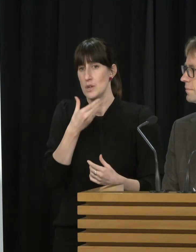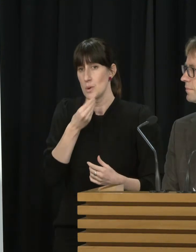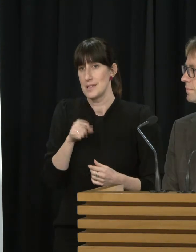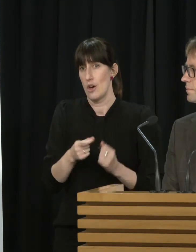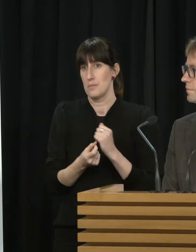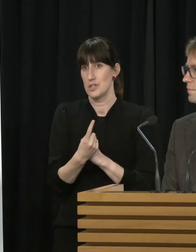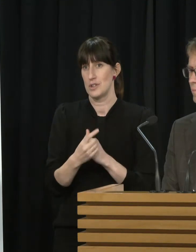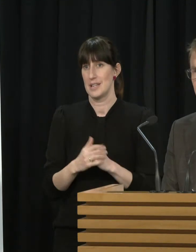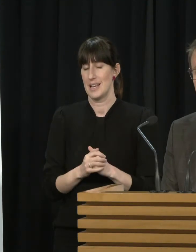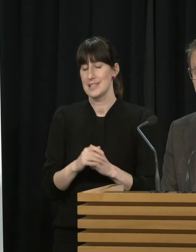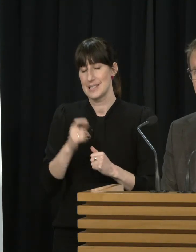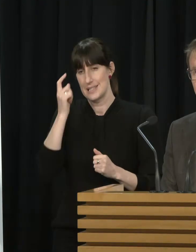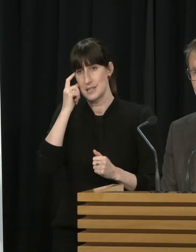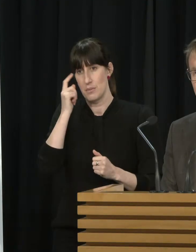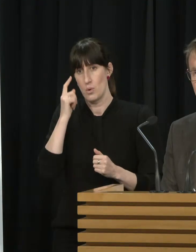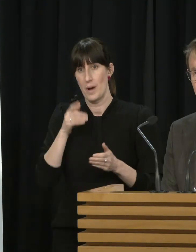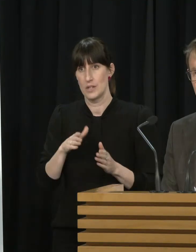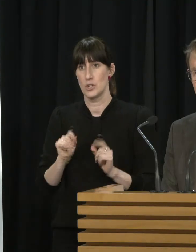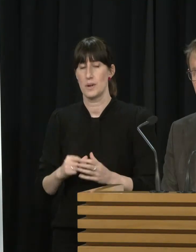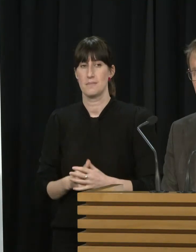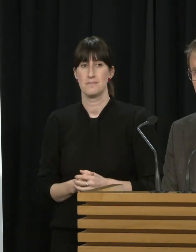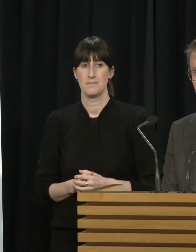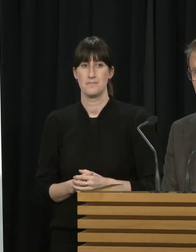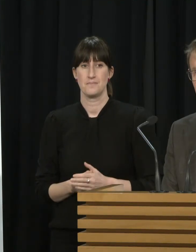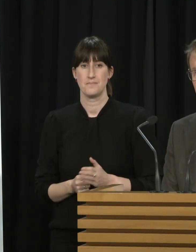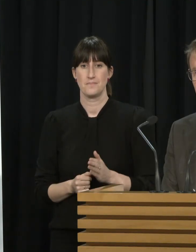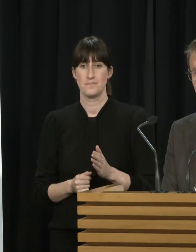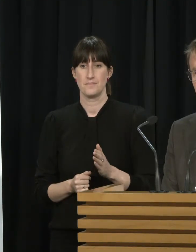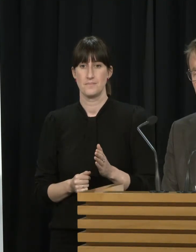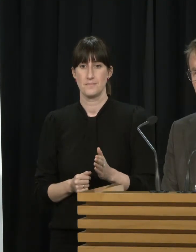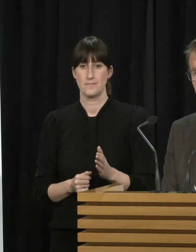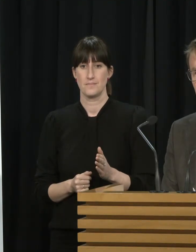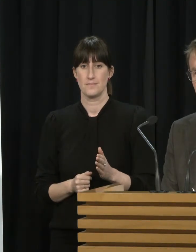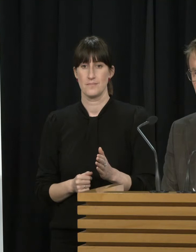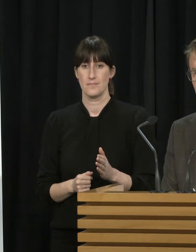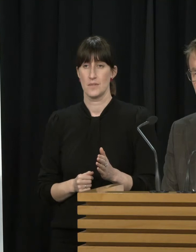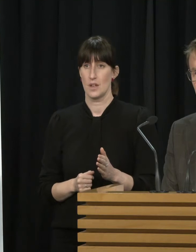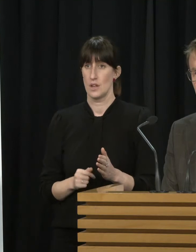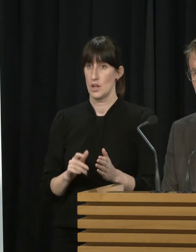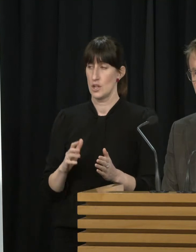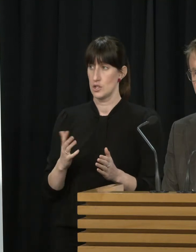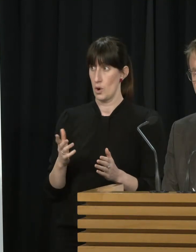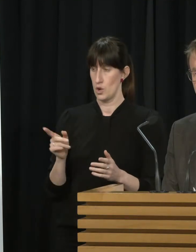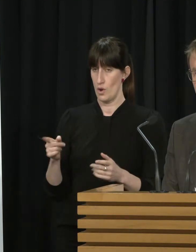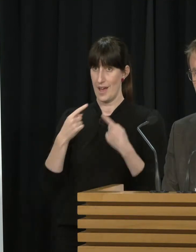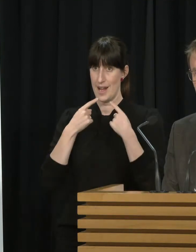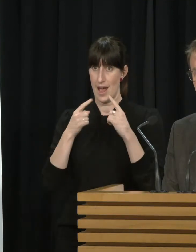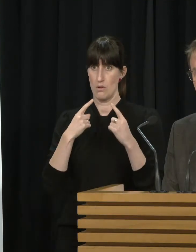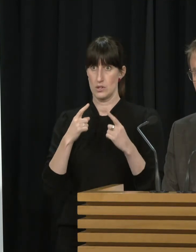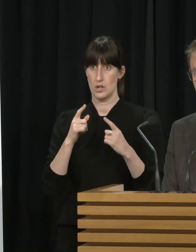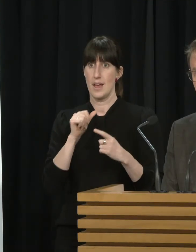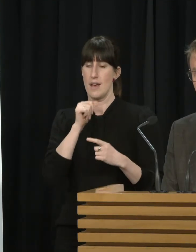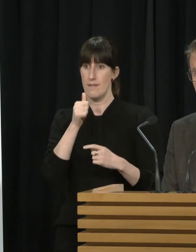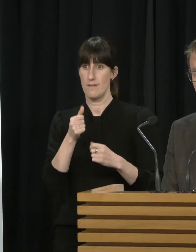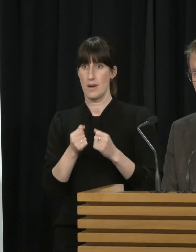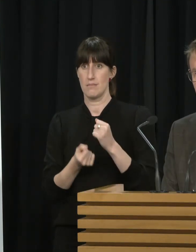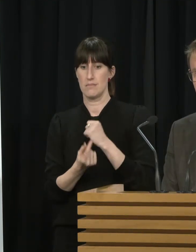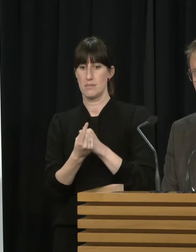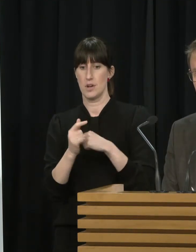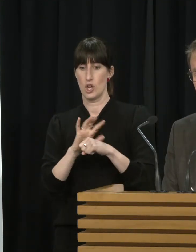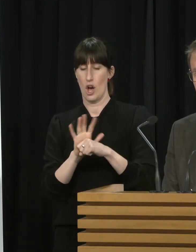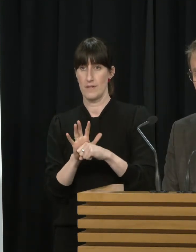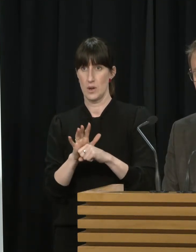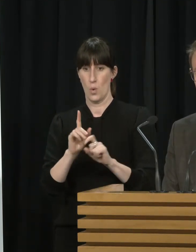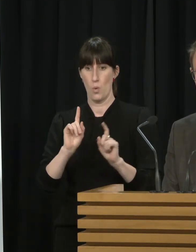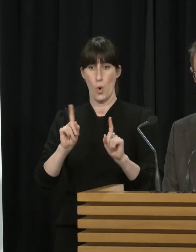a pragmatic and sensible thing to do. Mr. With the warnings of lockdowns today, are you essentially saying that contact tracing